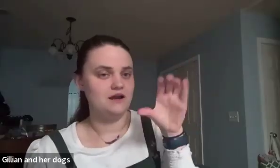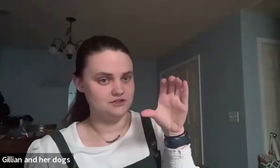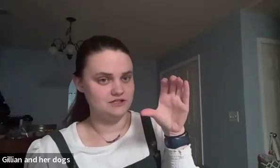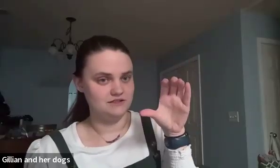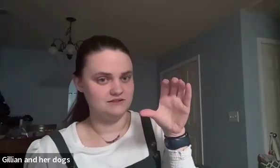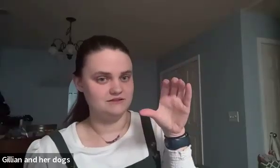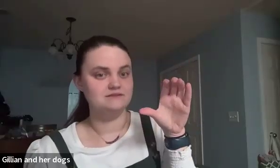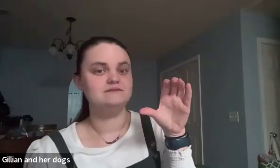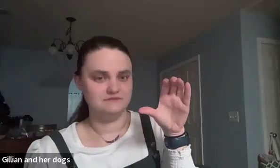300,